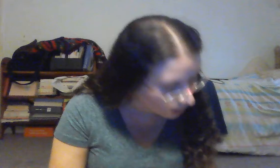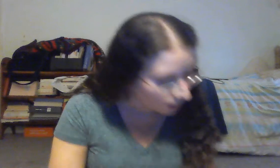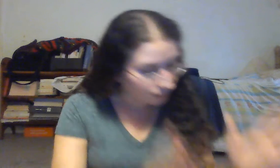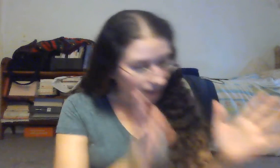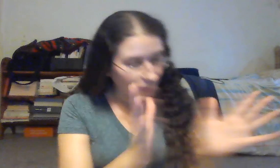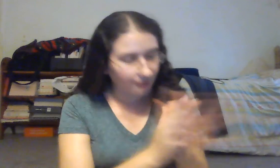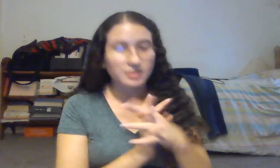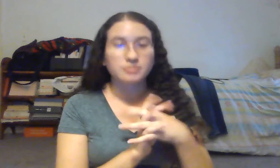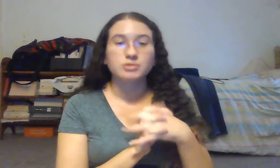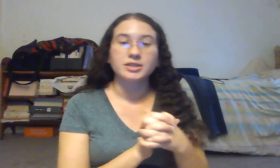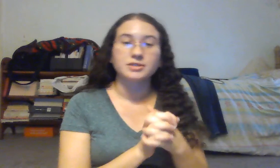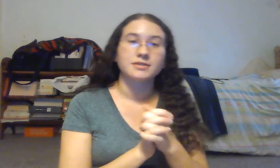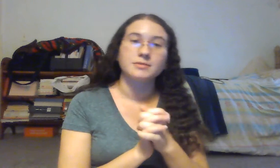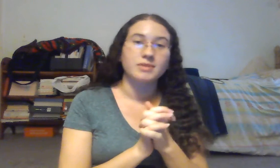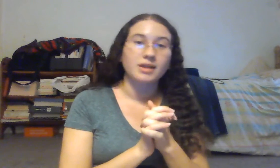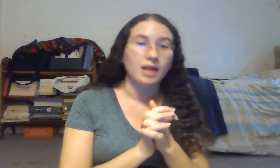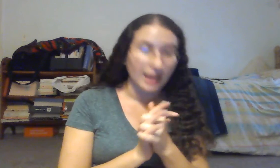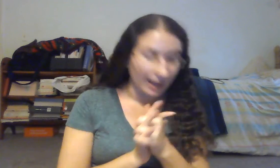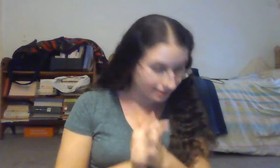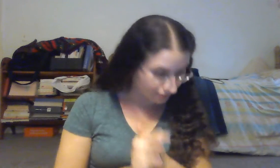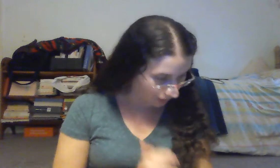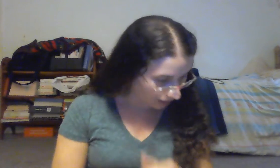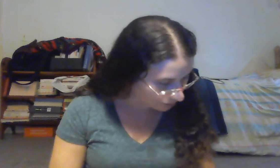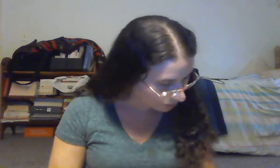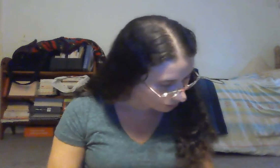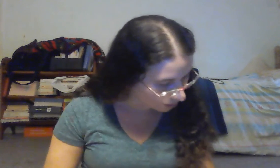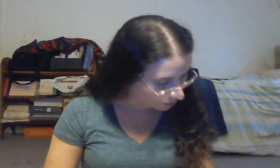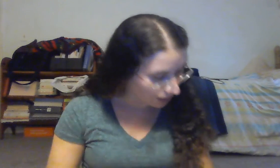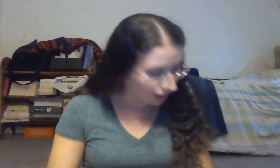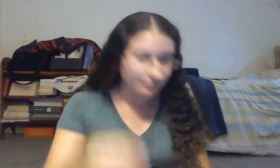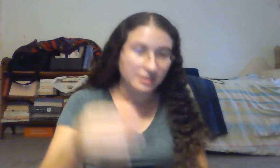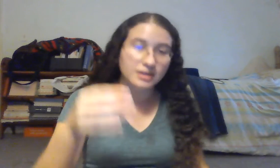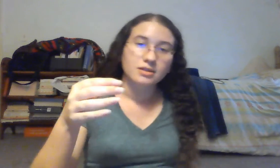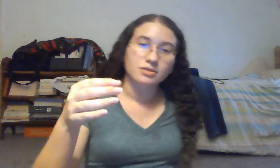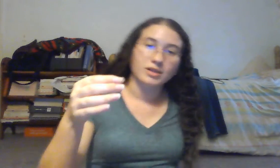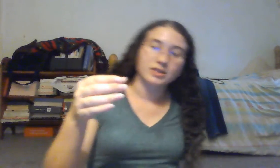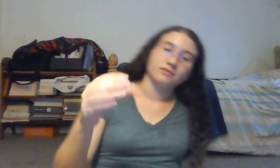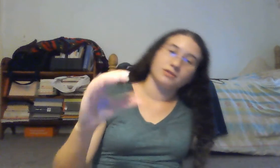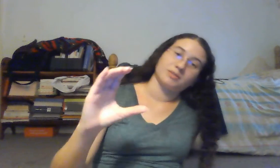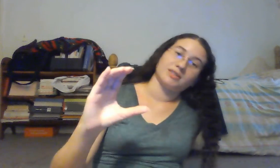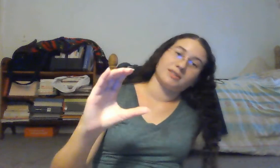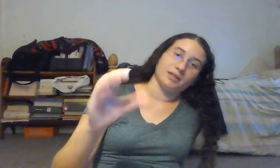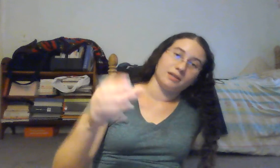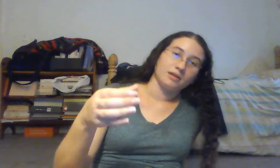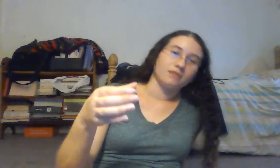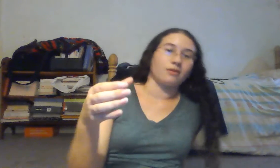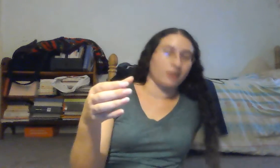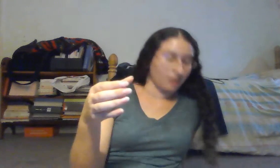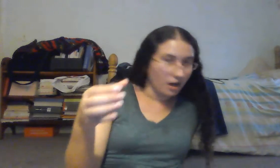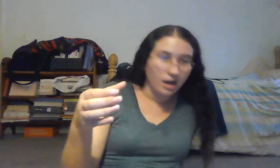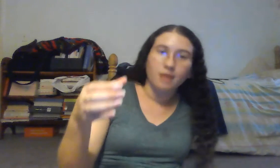Here we have some directional verbs with classifiers. So here we have the directional verb see for a cup,